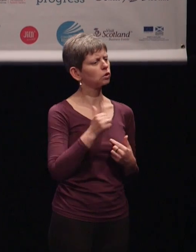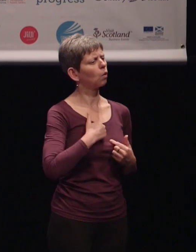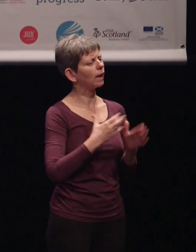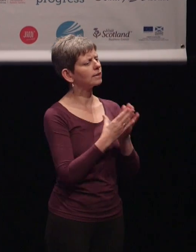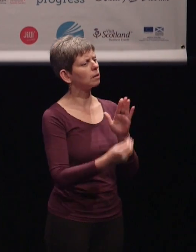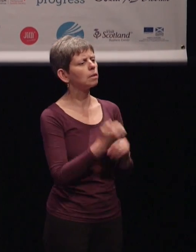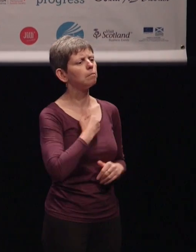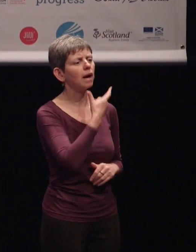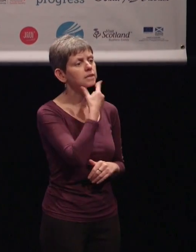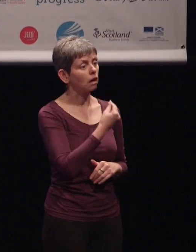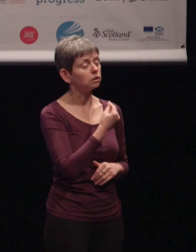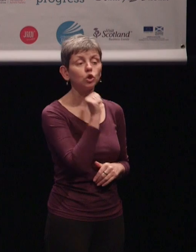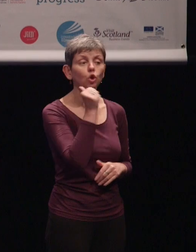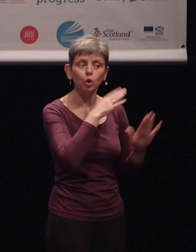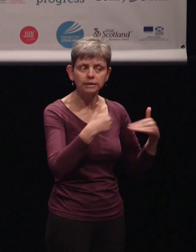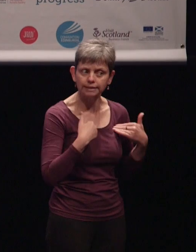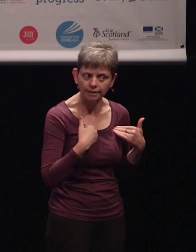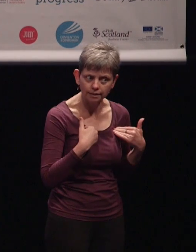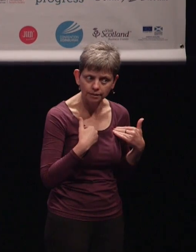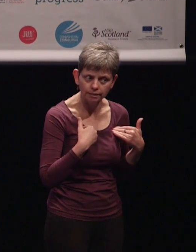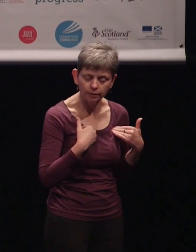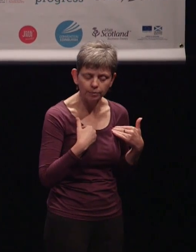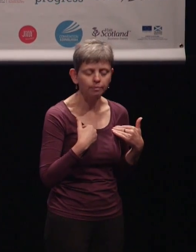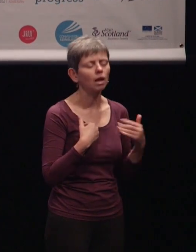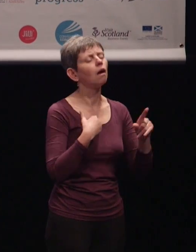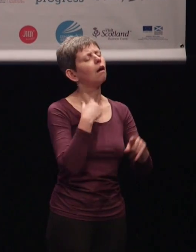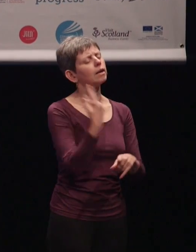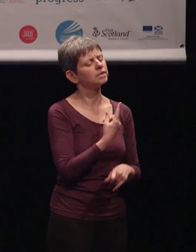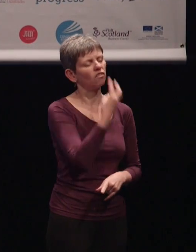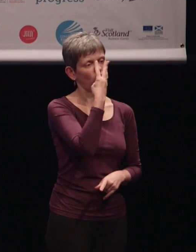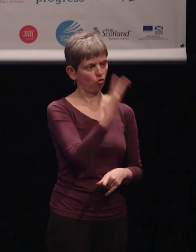son does not have autism. And when he was 3 years old,